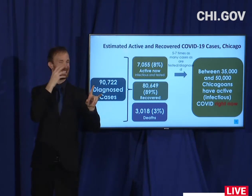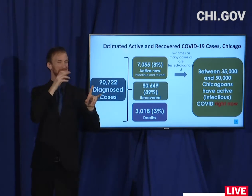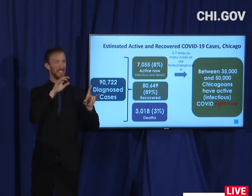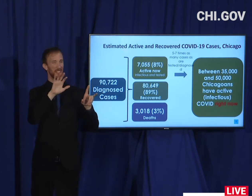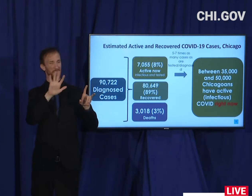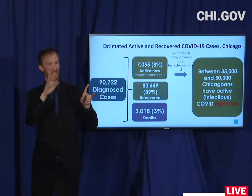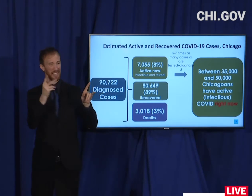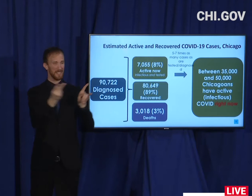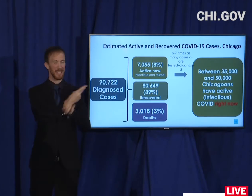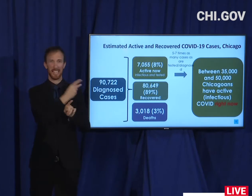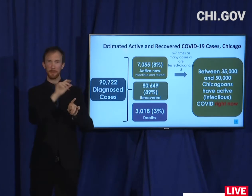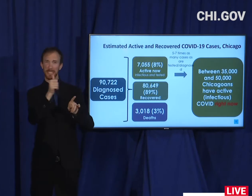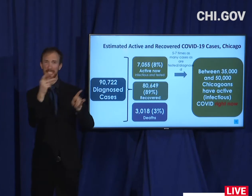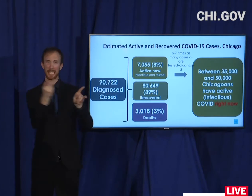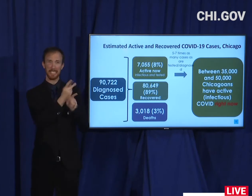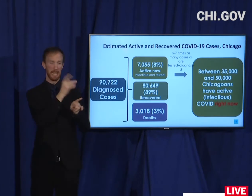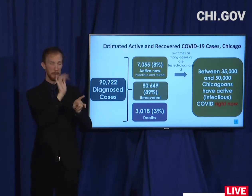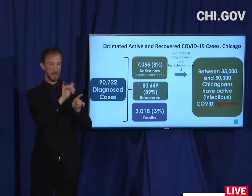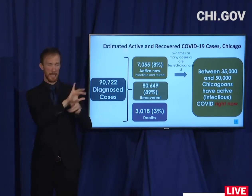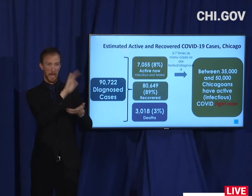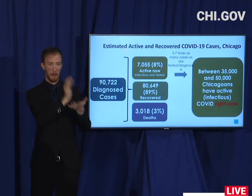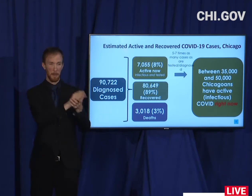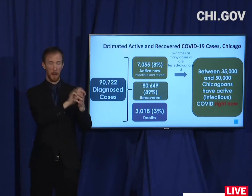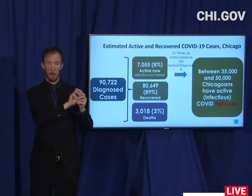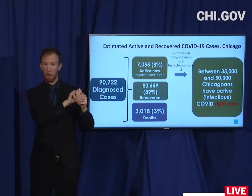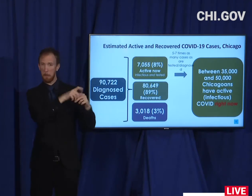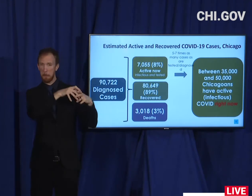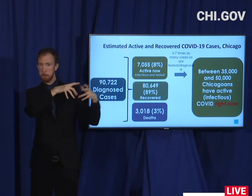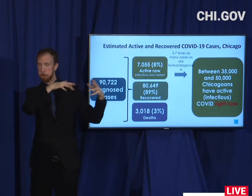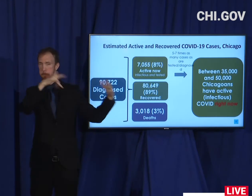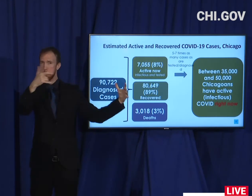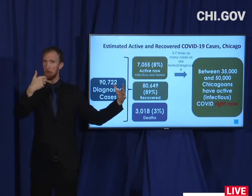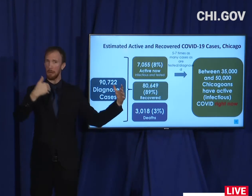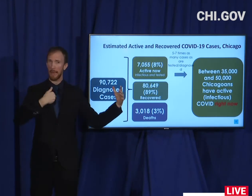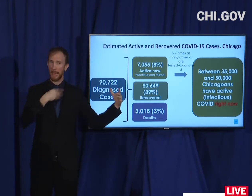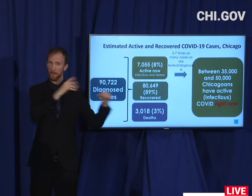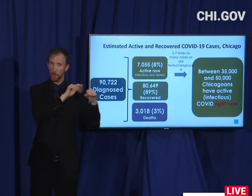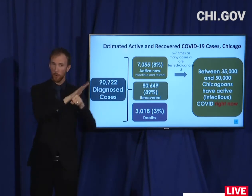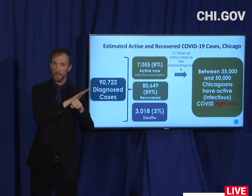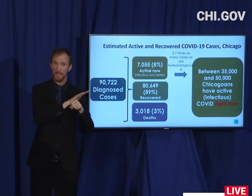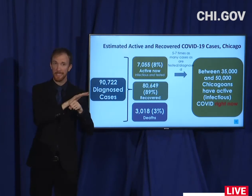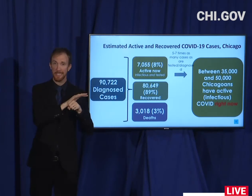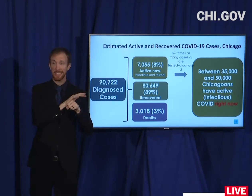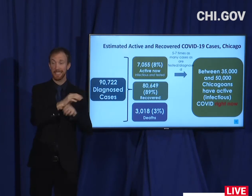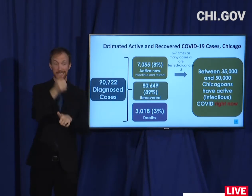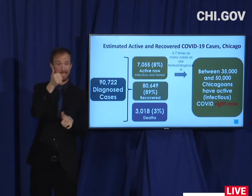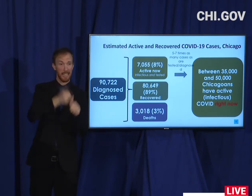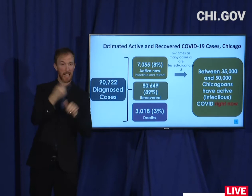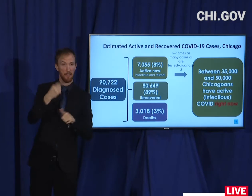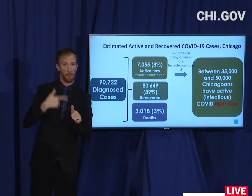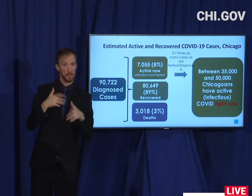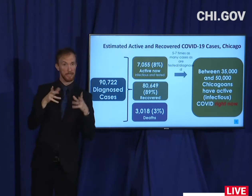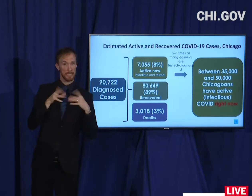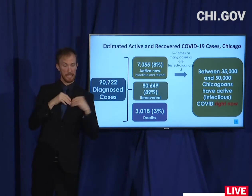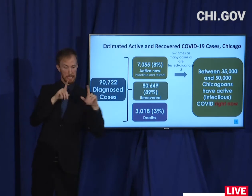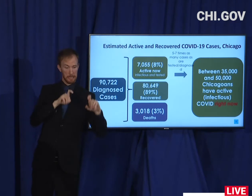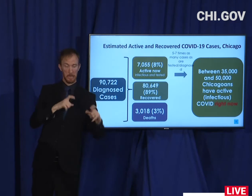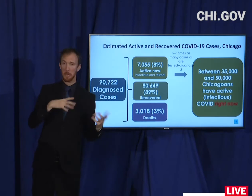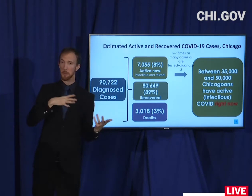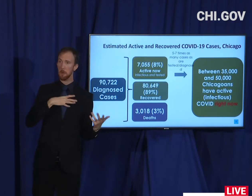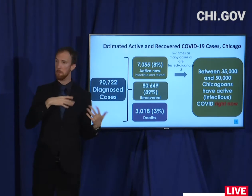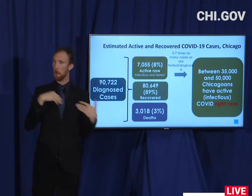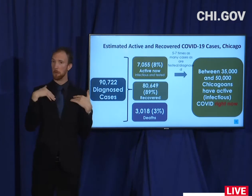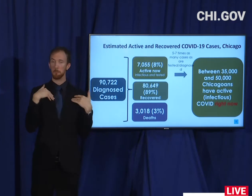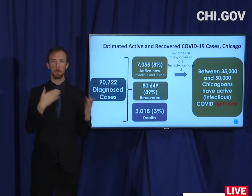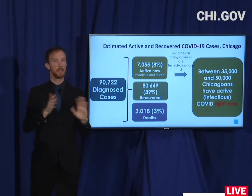people have actually gotten COVID. Everybody is not being tested. Our testing rates are quite good here, so where